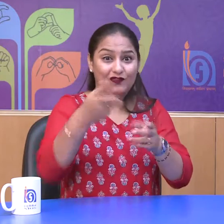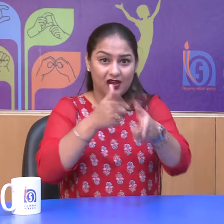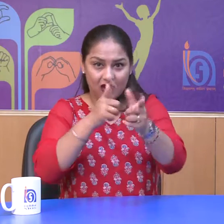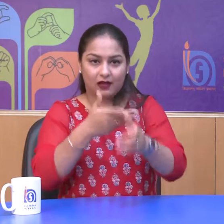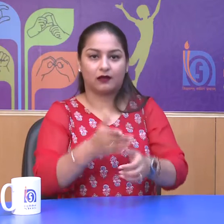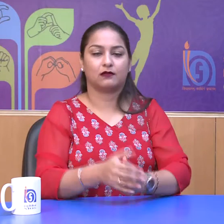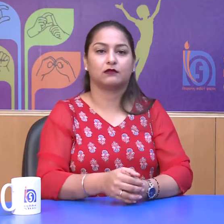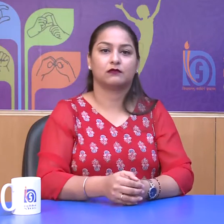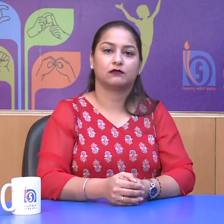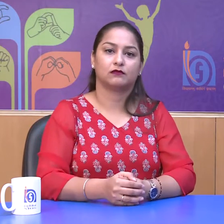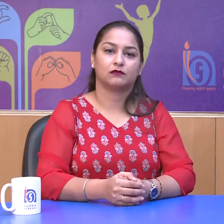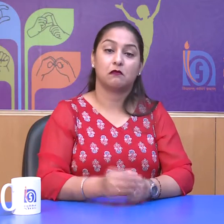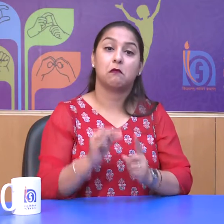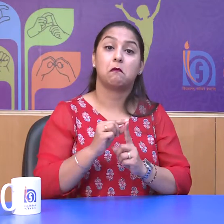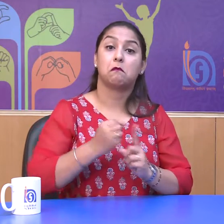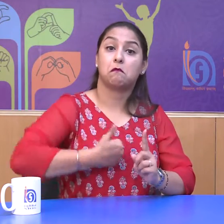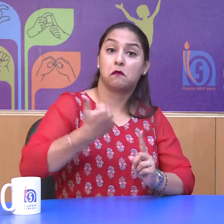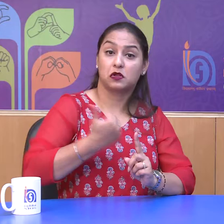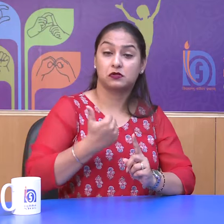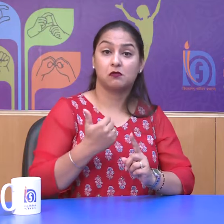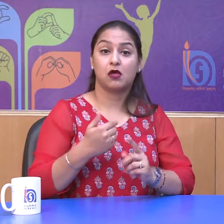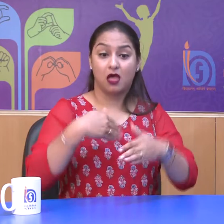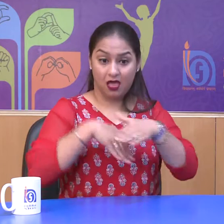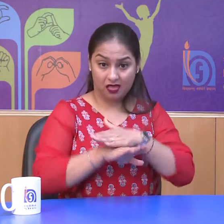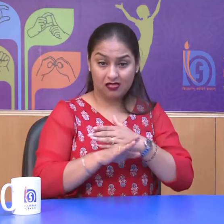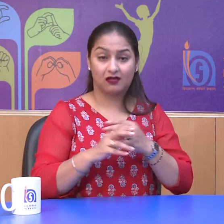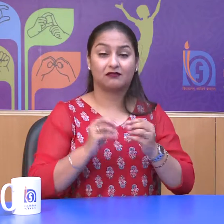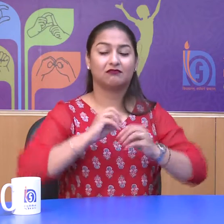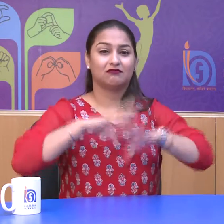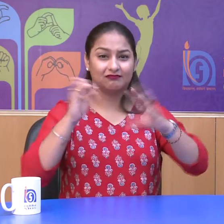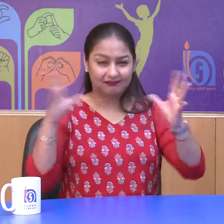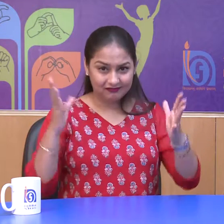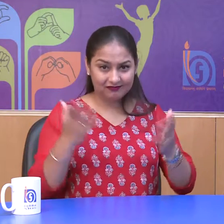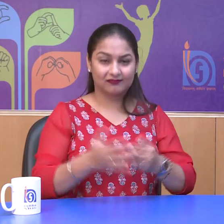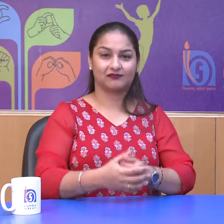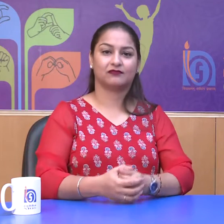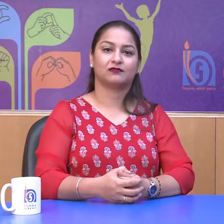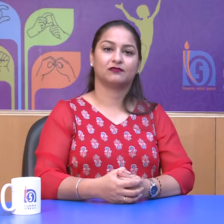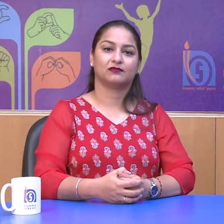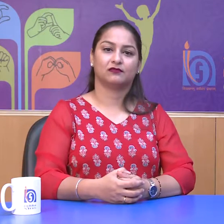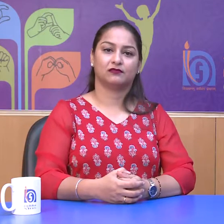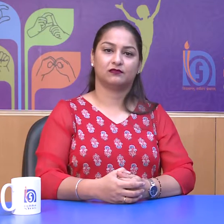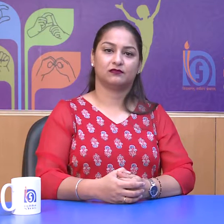The principal type of fireworks included those which